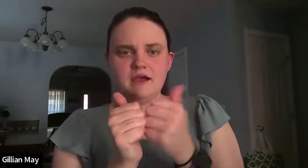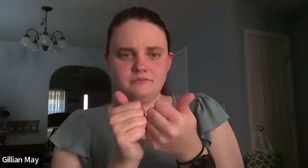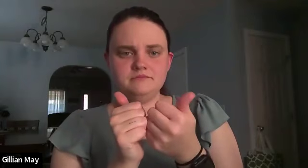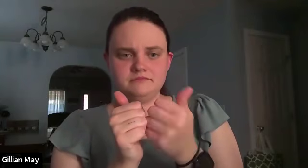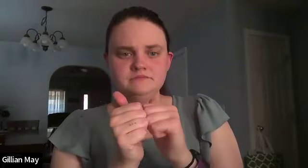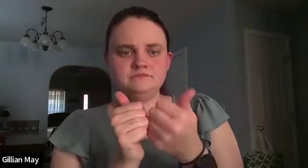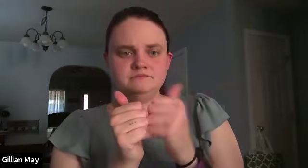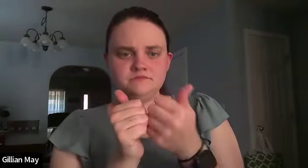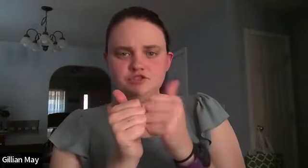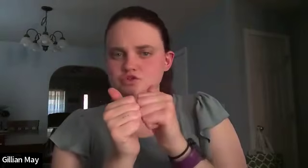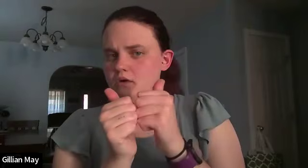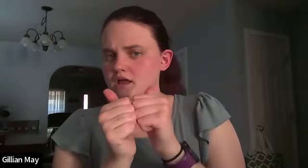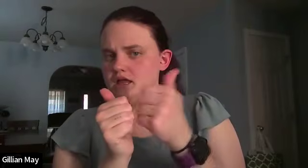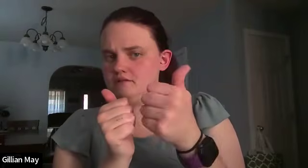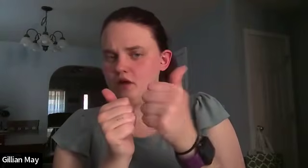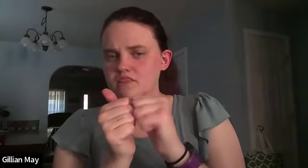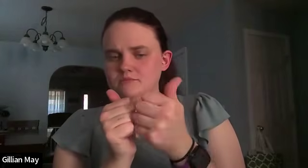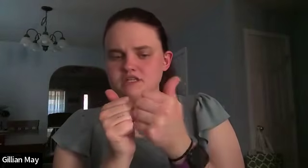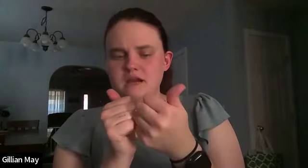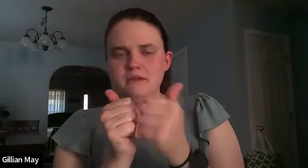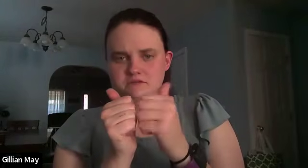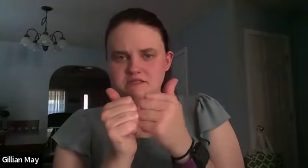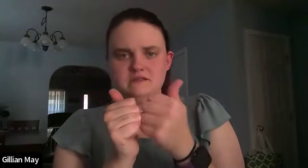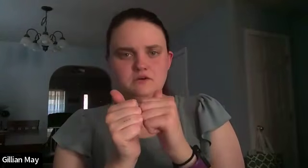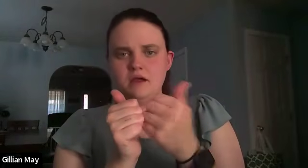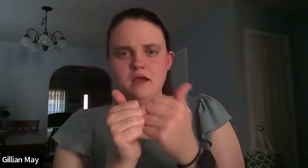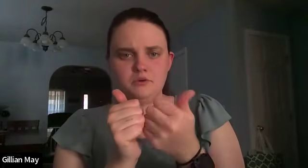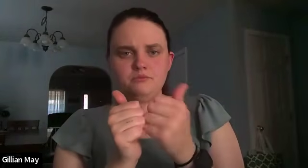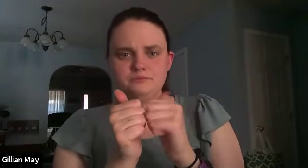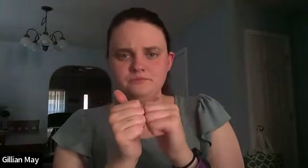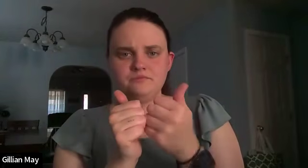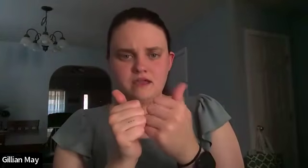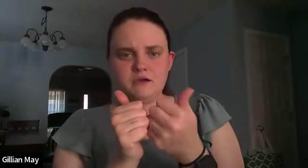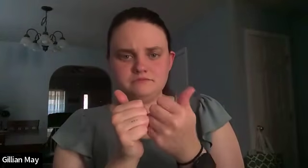How. So just one thumb just kind of bounces a little. How? How?